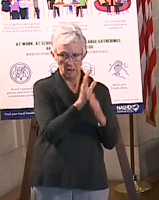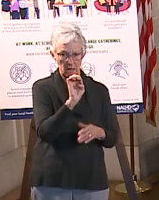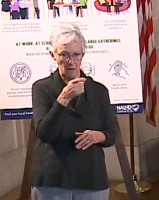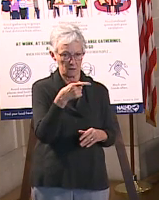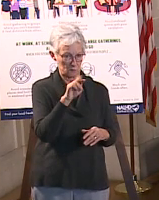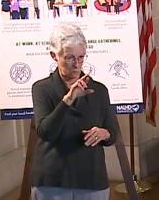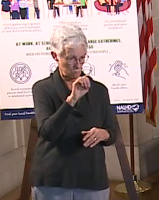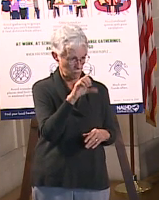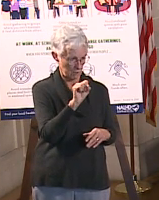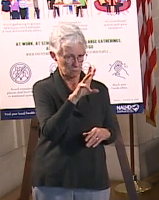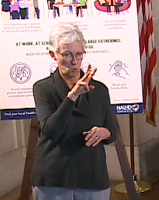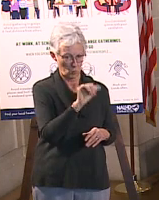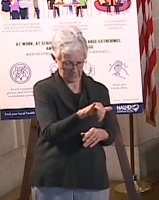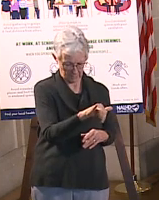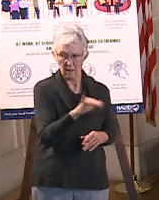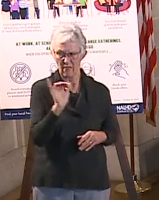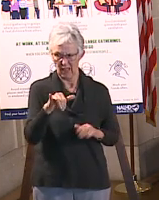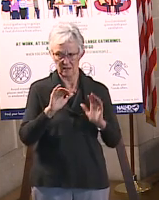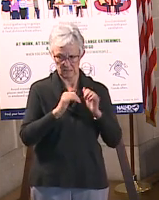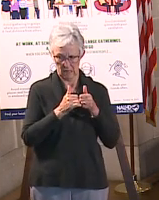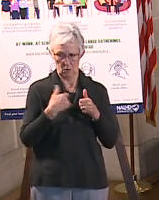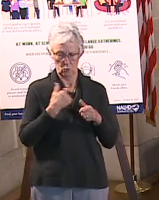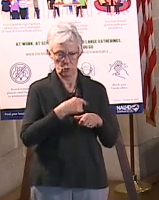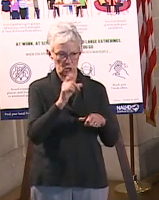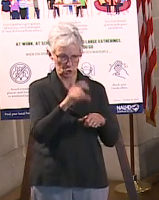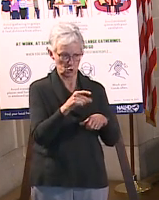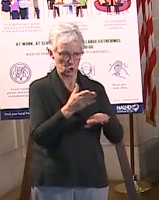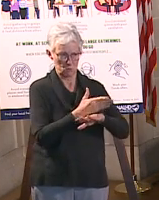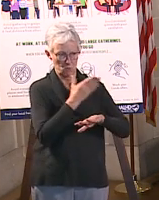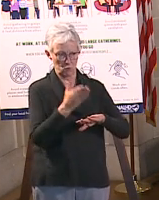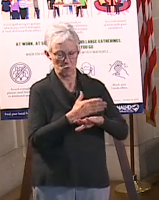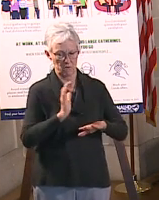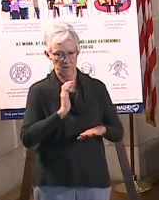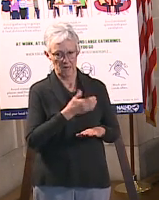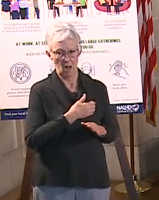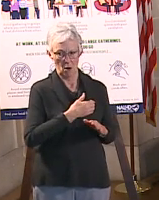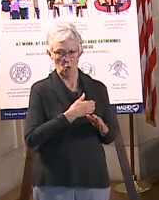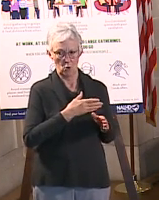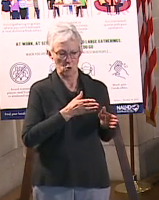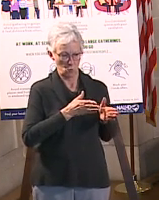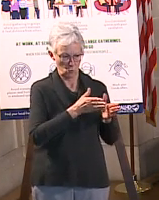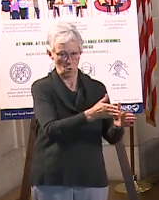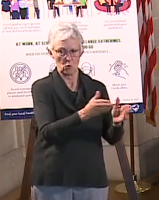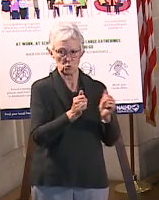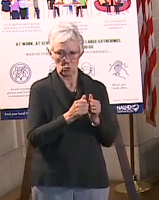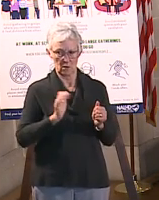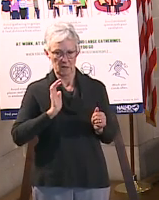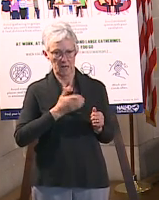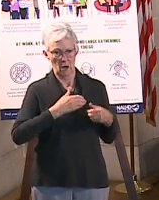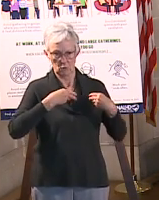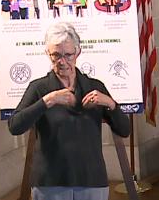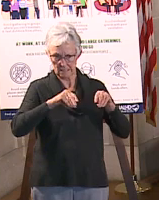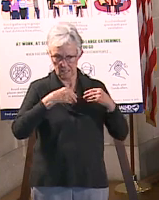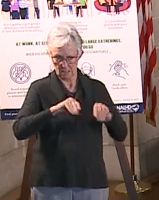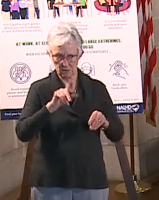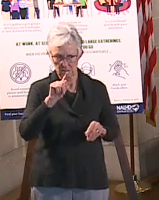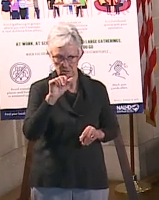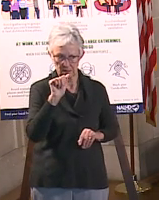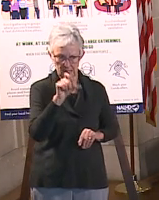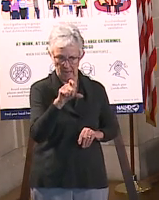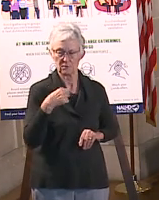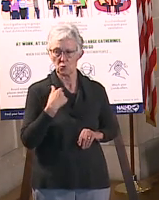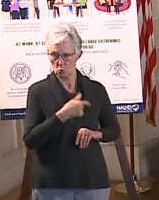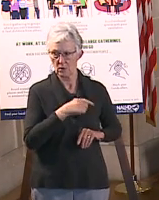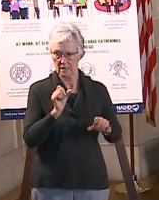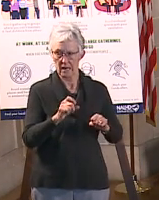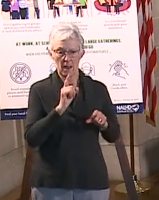Our Build Nebraska Act, the dedication of our sales tax, that's a way to budget for transportation. We should continue